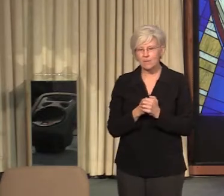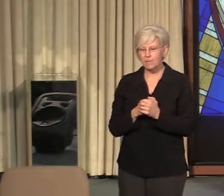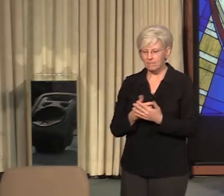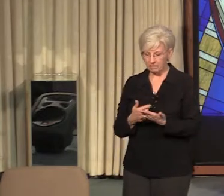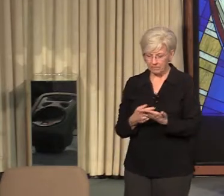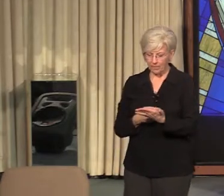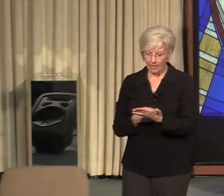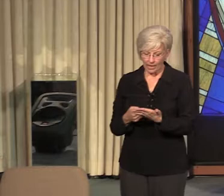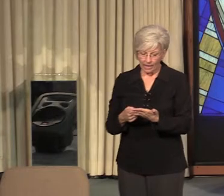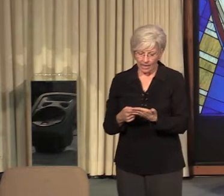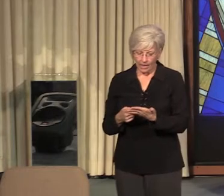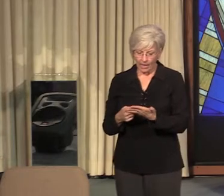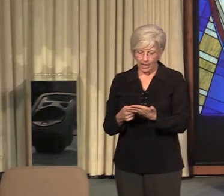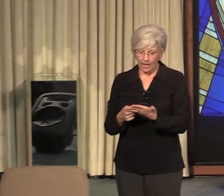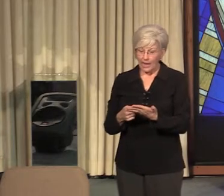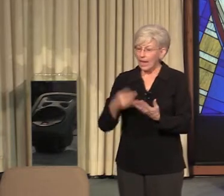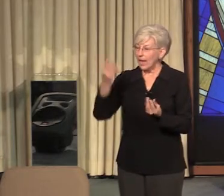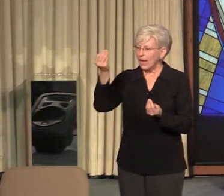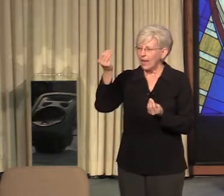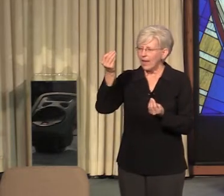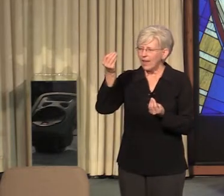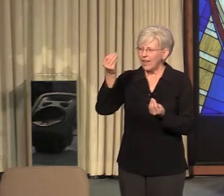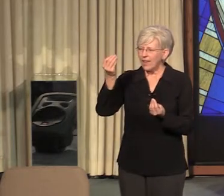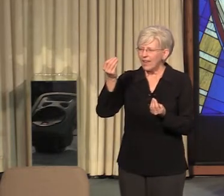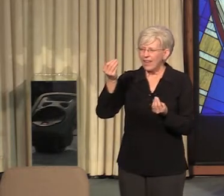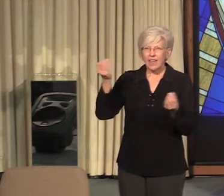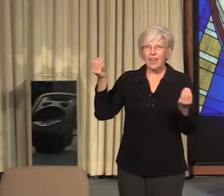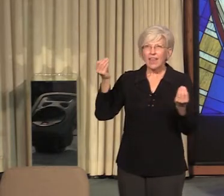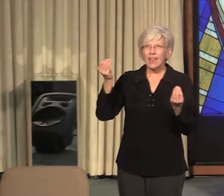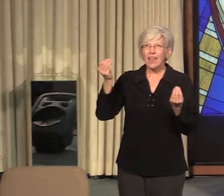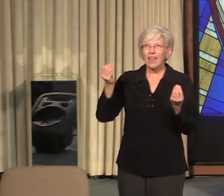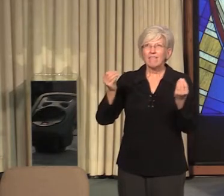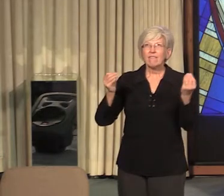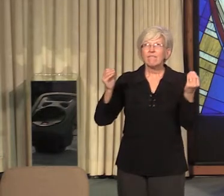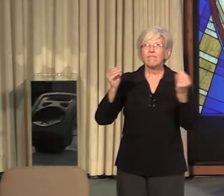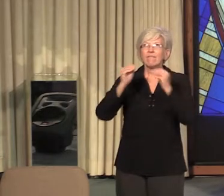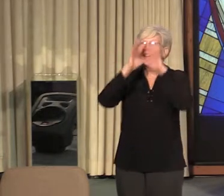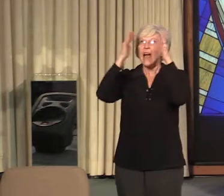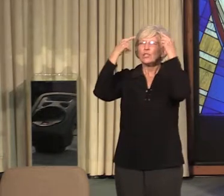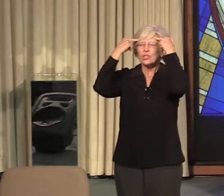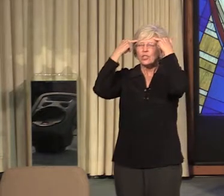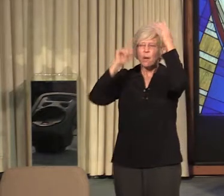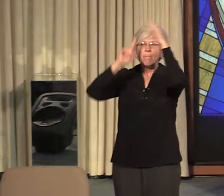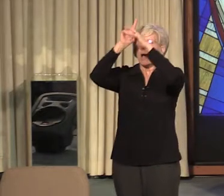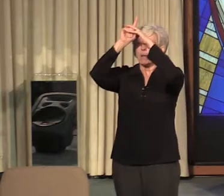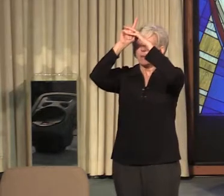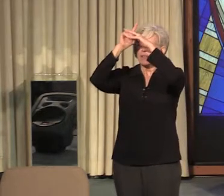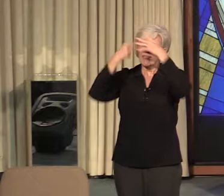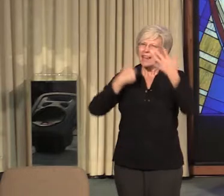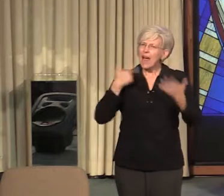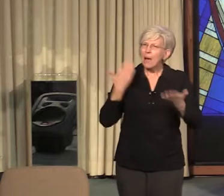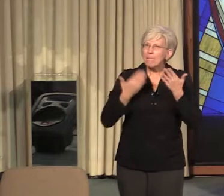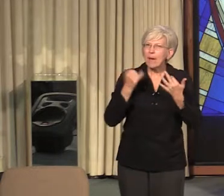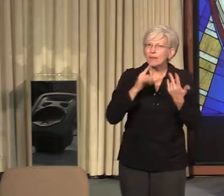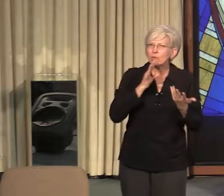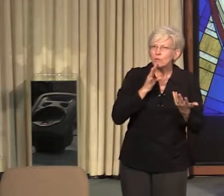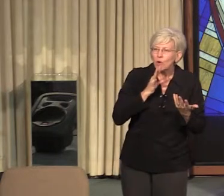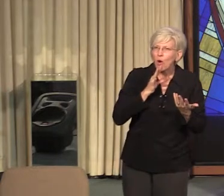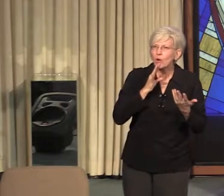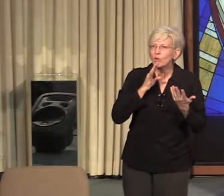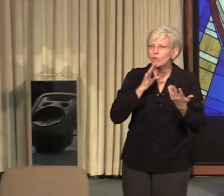It flashed upon me that I might talk to the life in every part of my body and have it do just what I